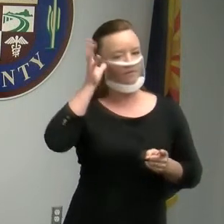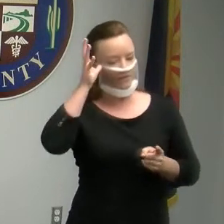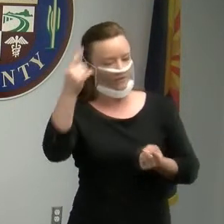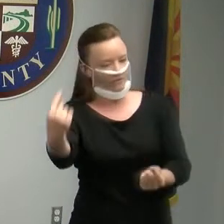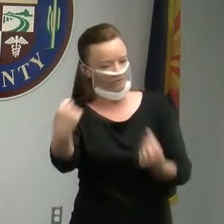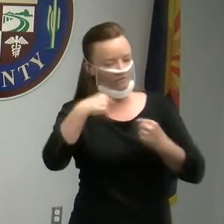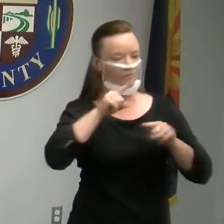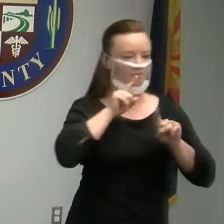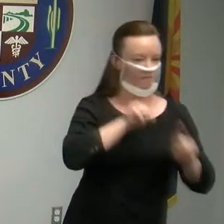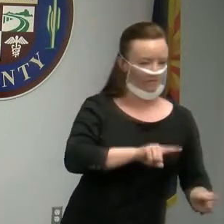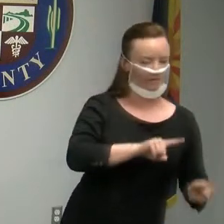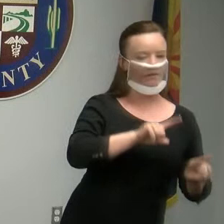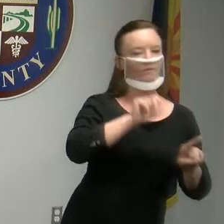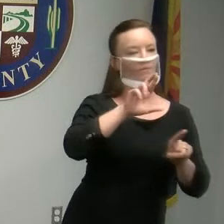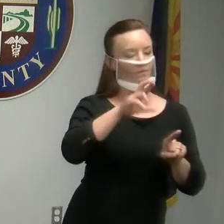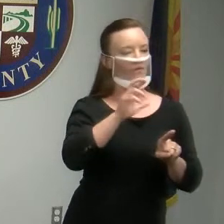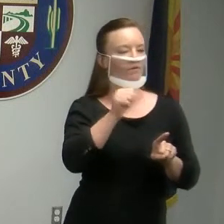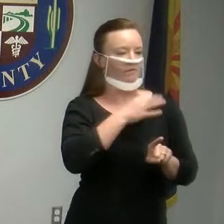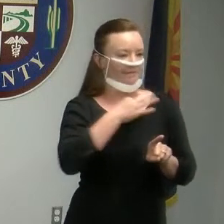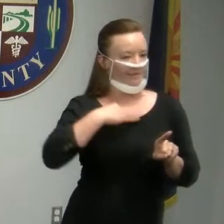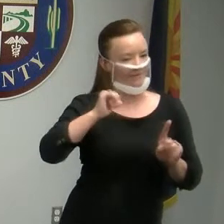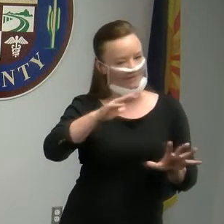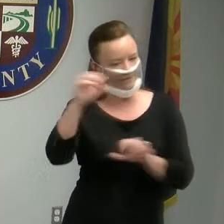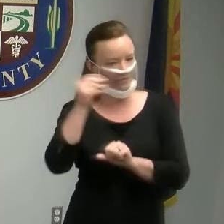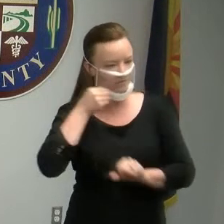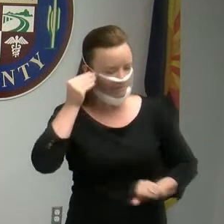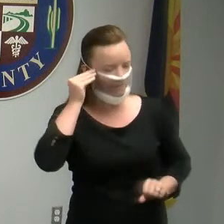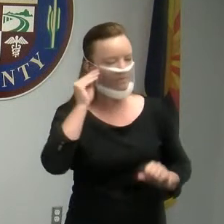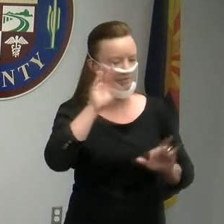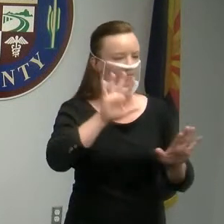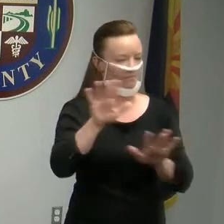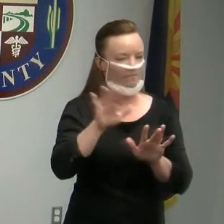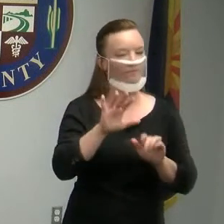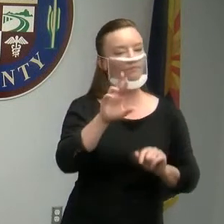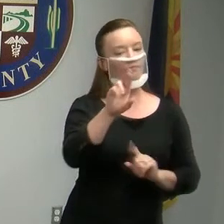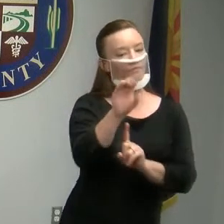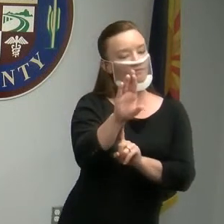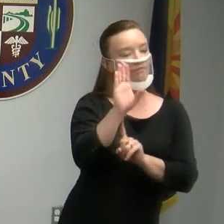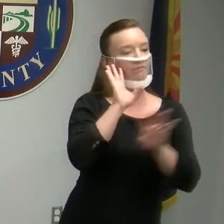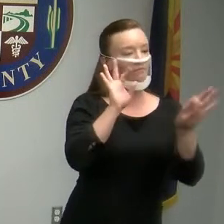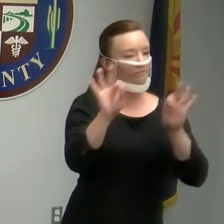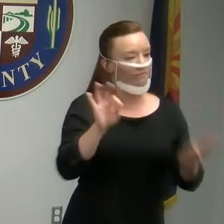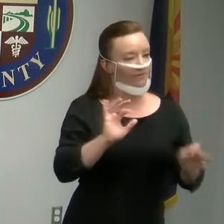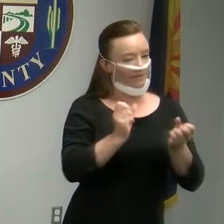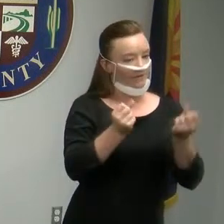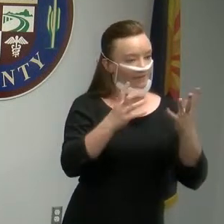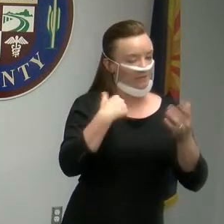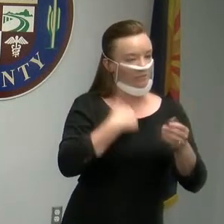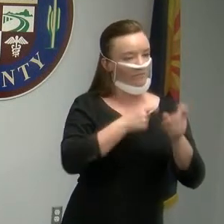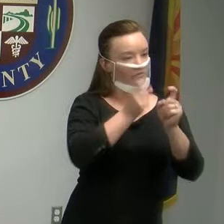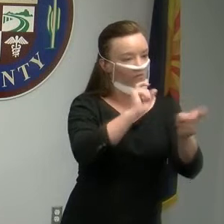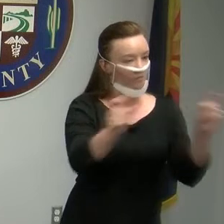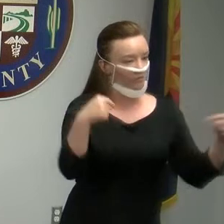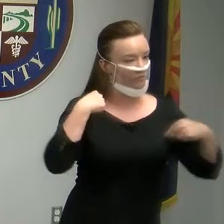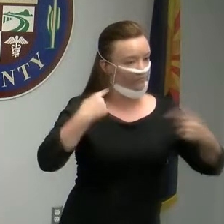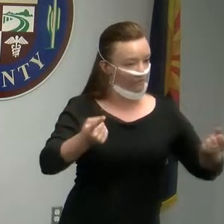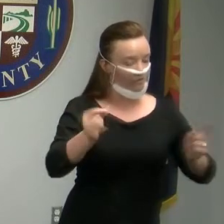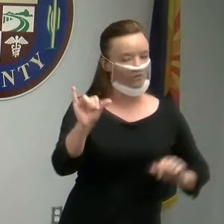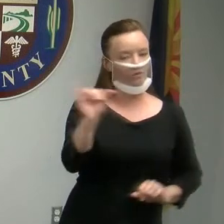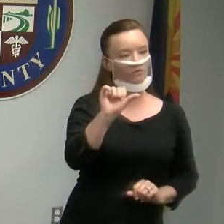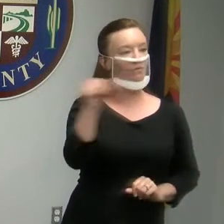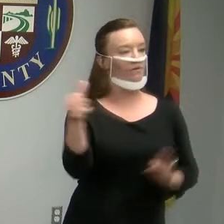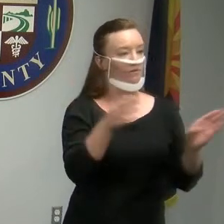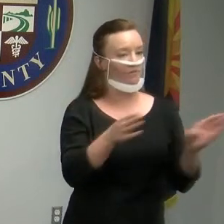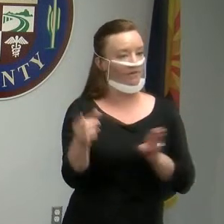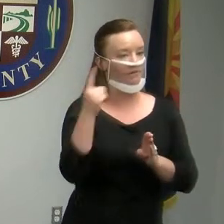with that, whether as a teacher or a student. So he'll talk a little bit more about how much we've distributed so far, as well as our other